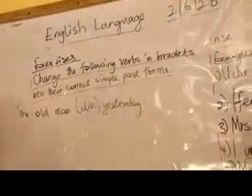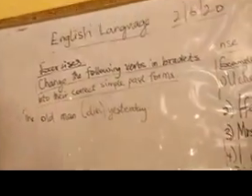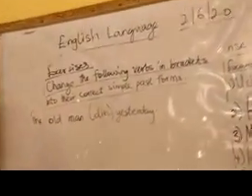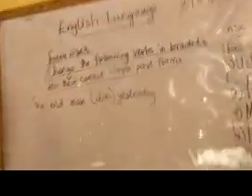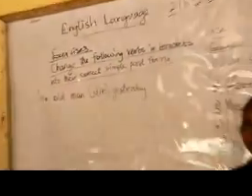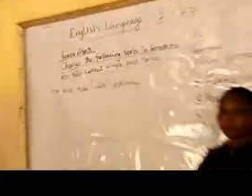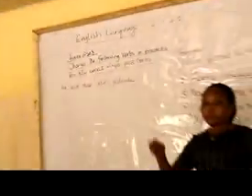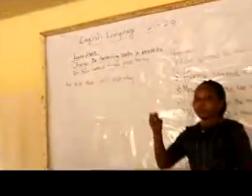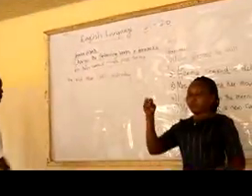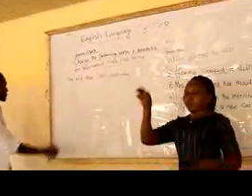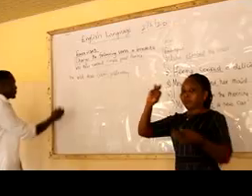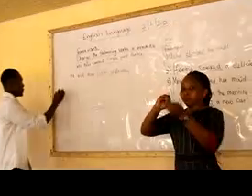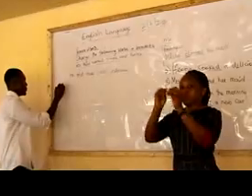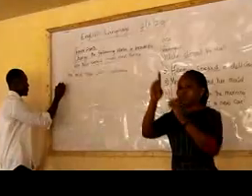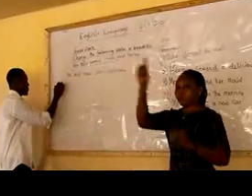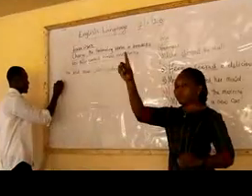Yesterday.